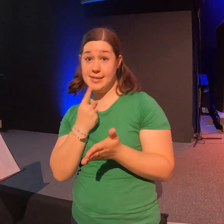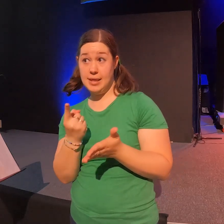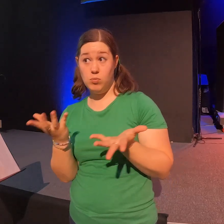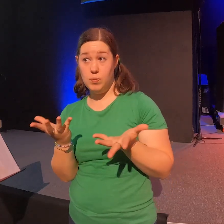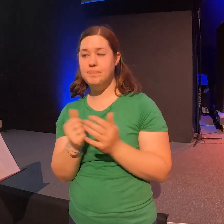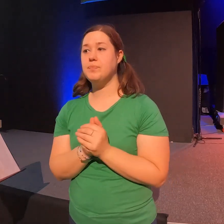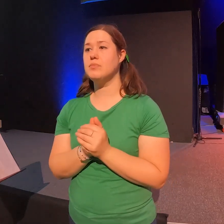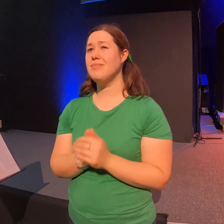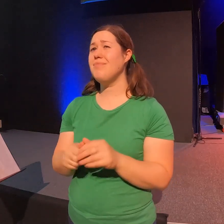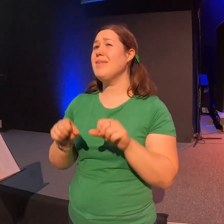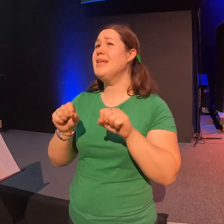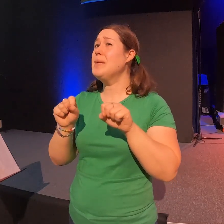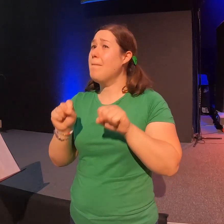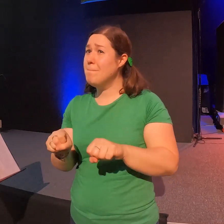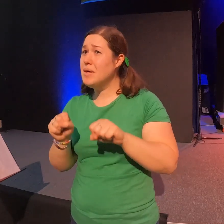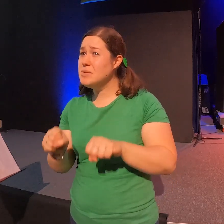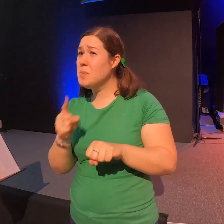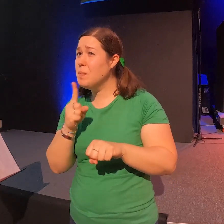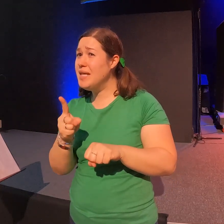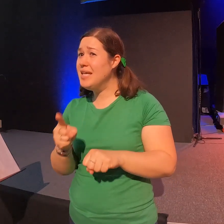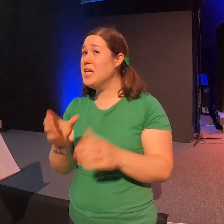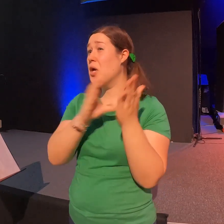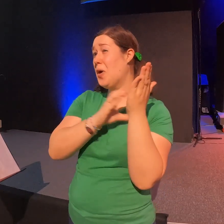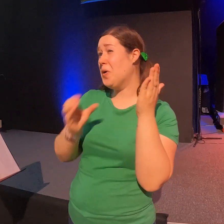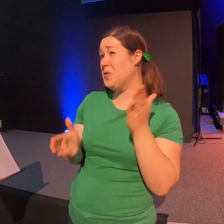church? Yeah, but not a very good one.